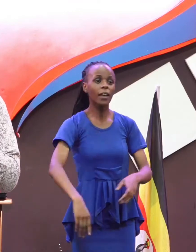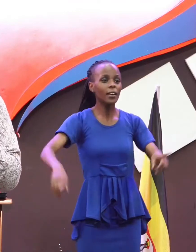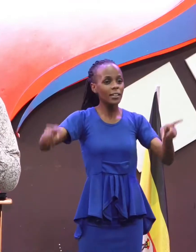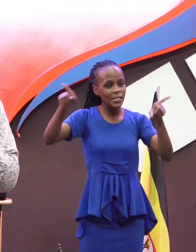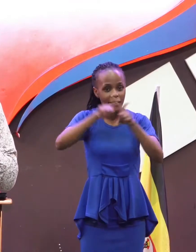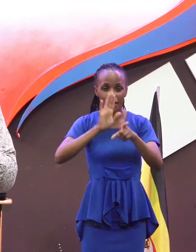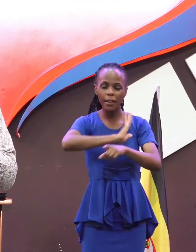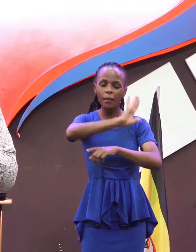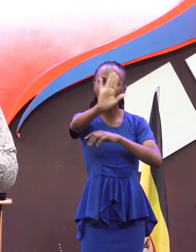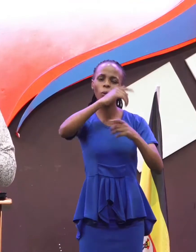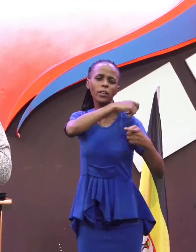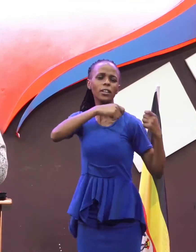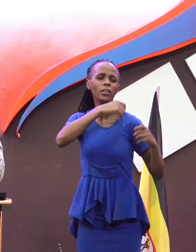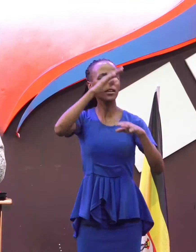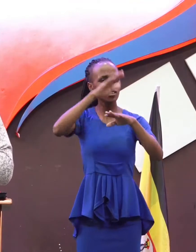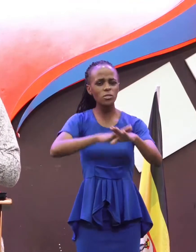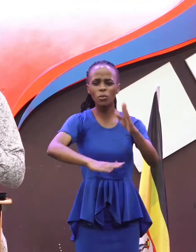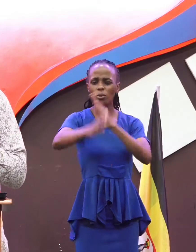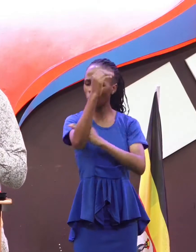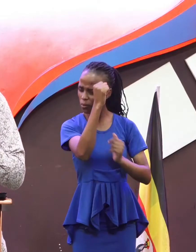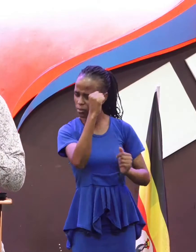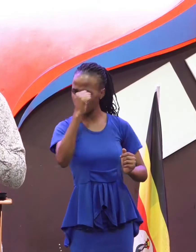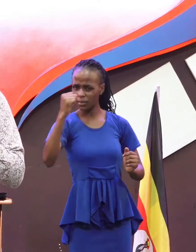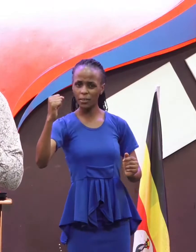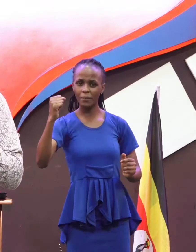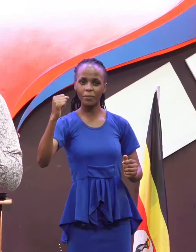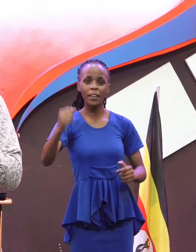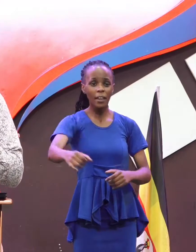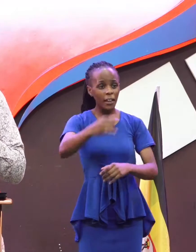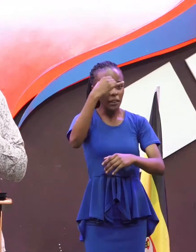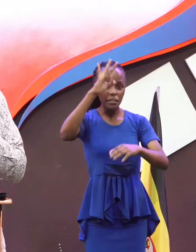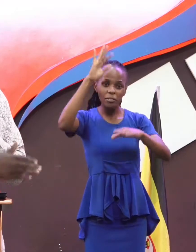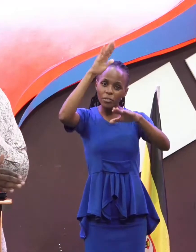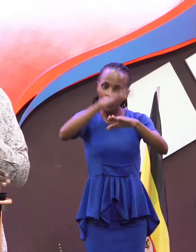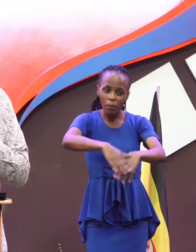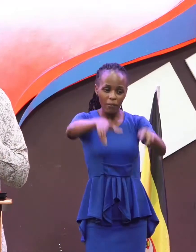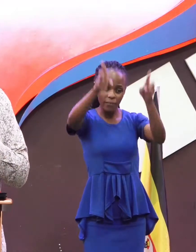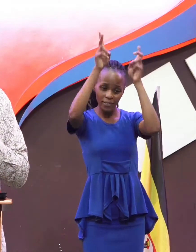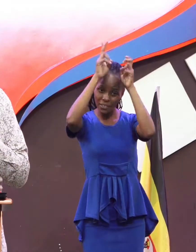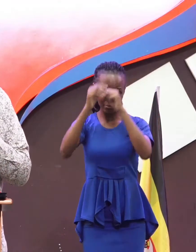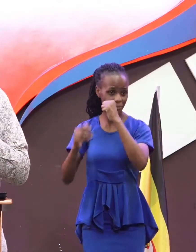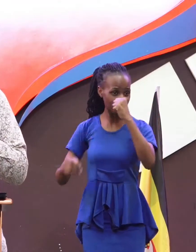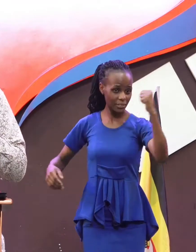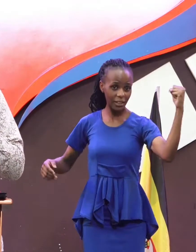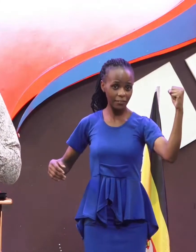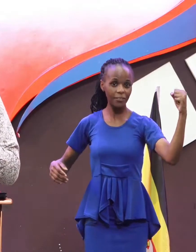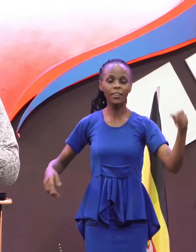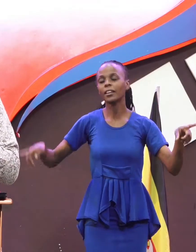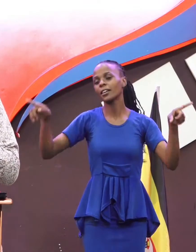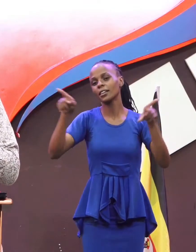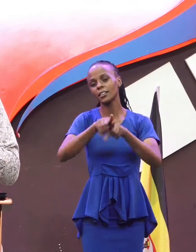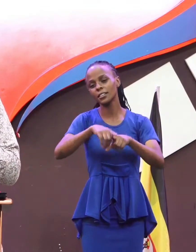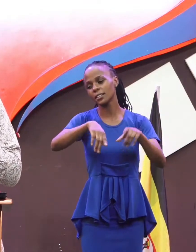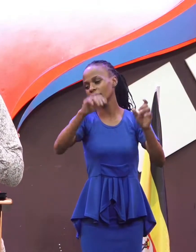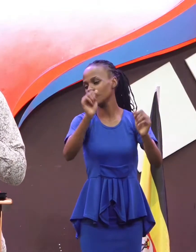side, your inheritance is in divinity. And if you're on the evil side,